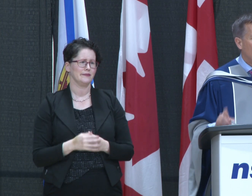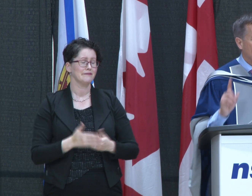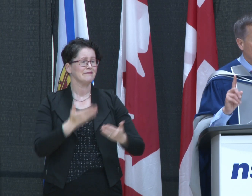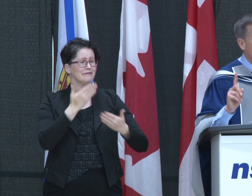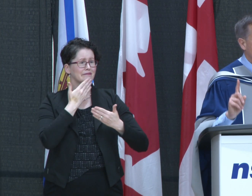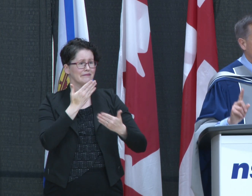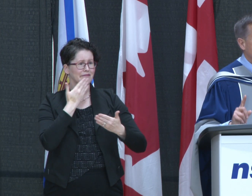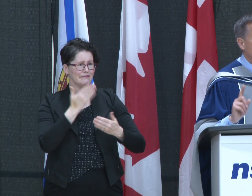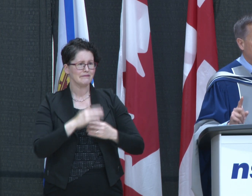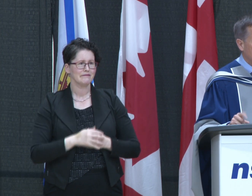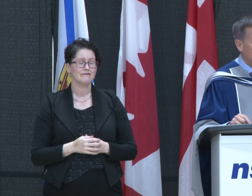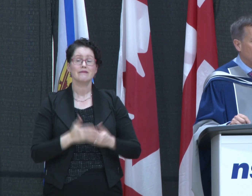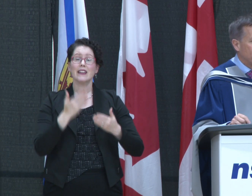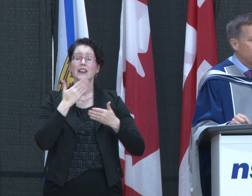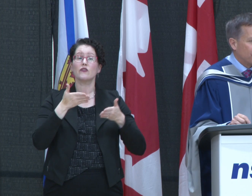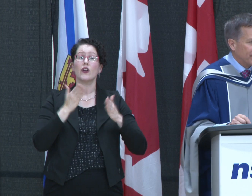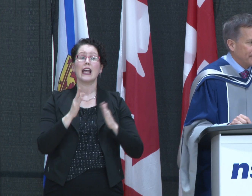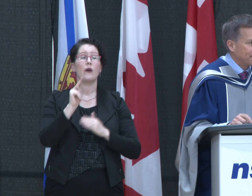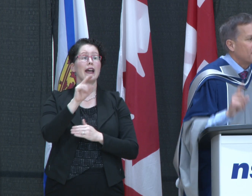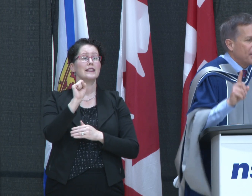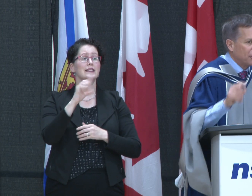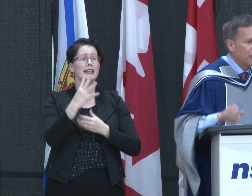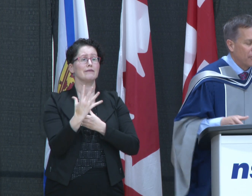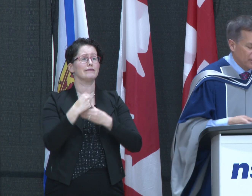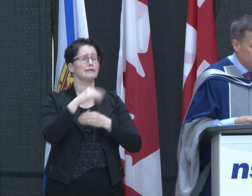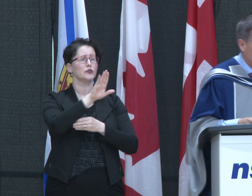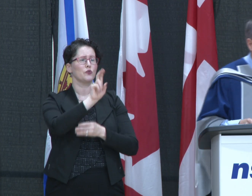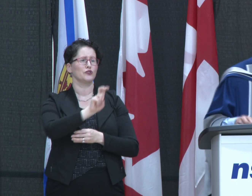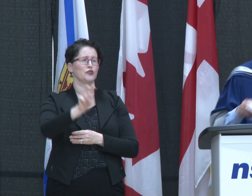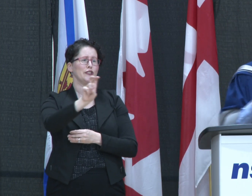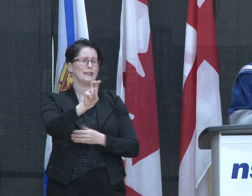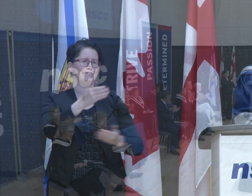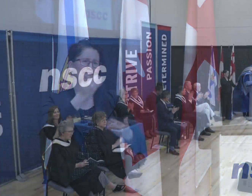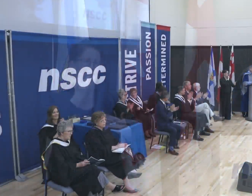you for allowing NSCC to be part of your learning journey. Thank you very much.